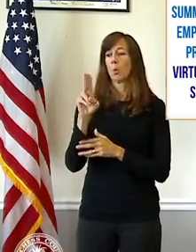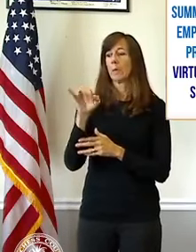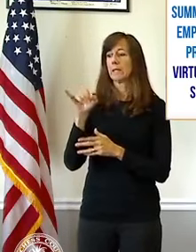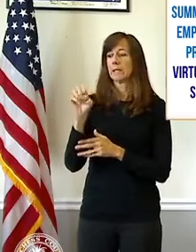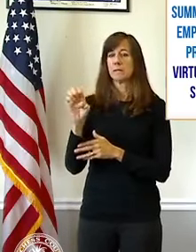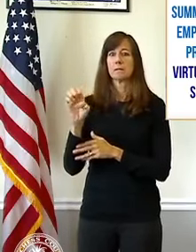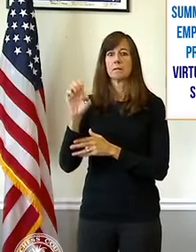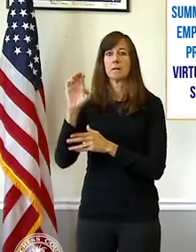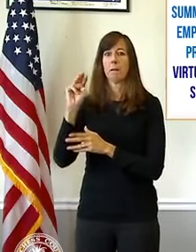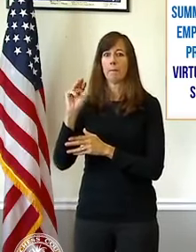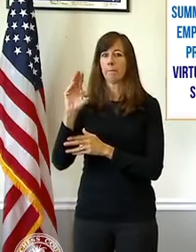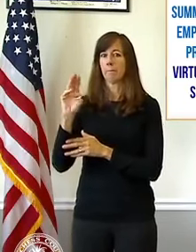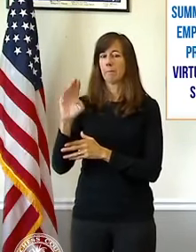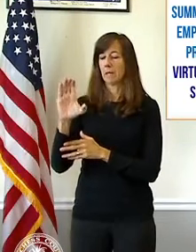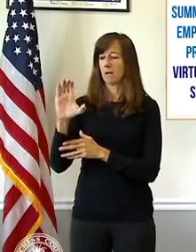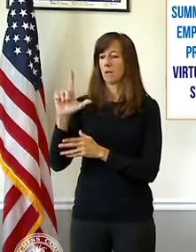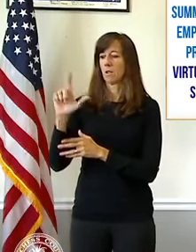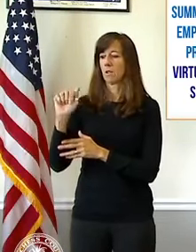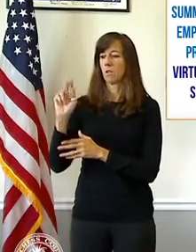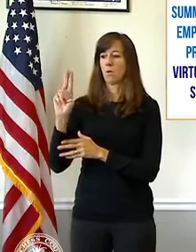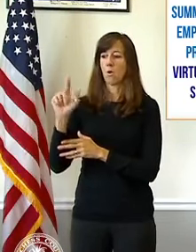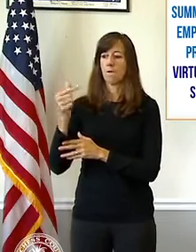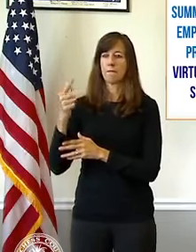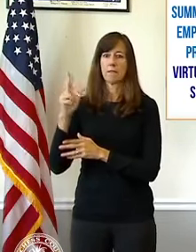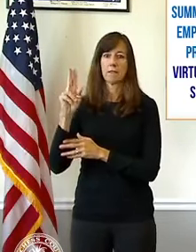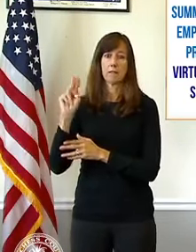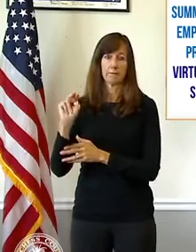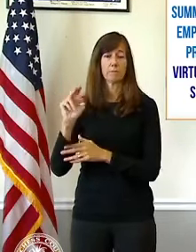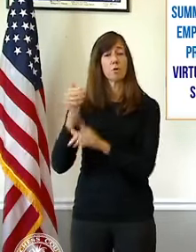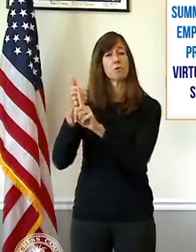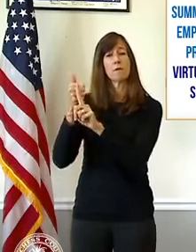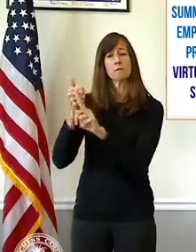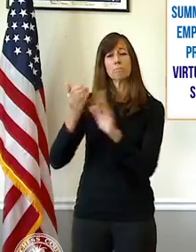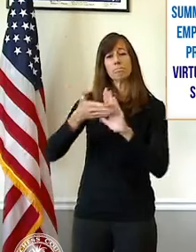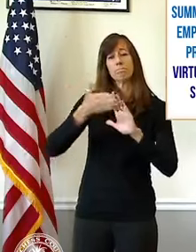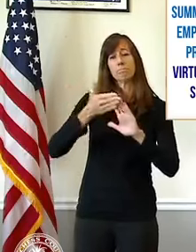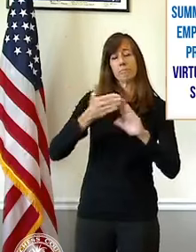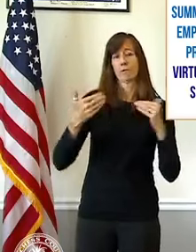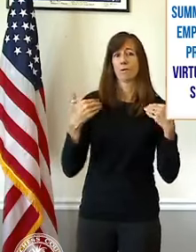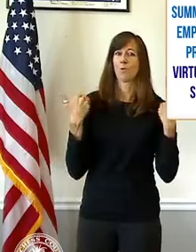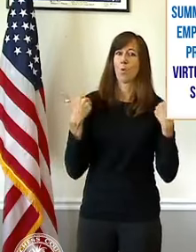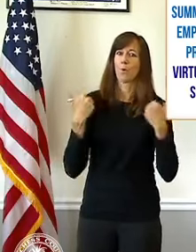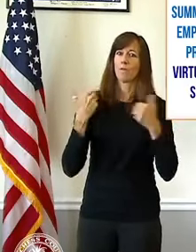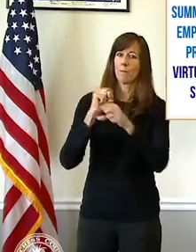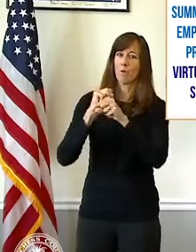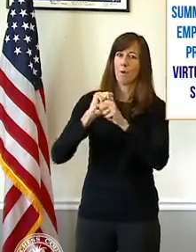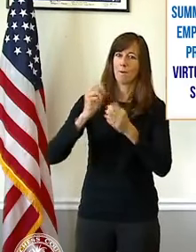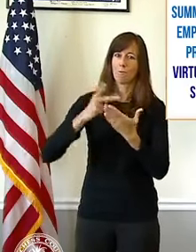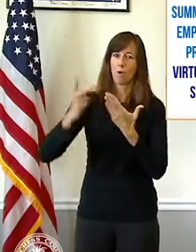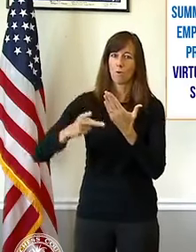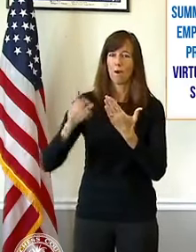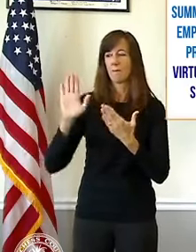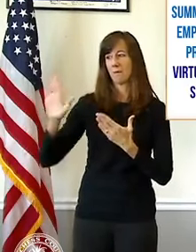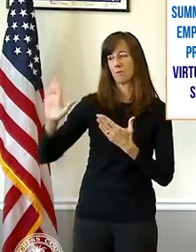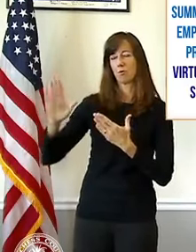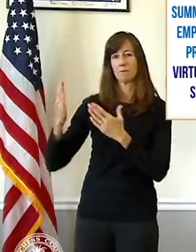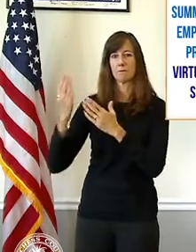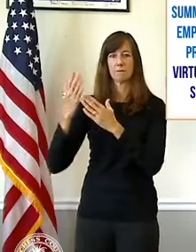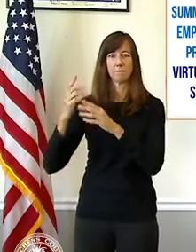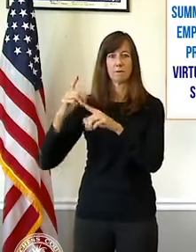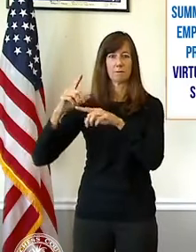McLaughlin, who runs our youth employment program as part of her responsibilities at the Workforce Investment Board, our WIB.